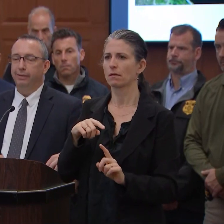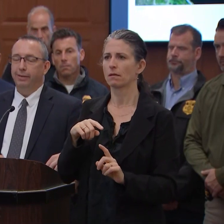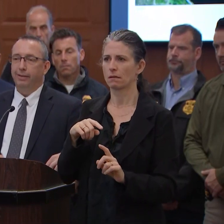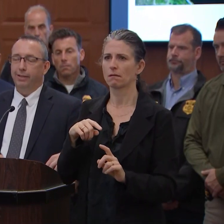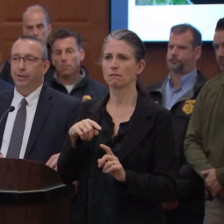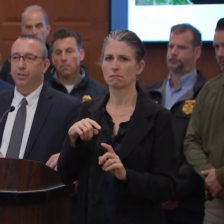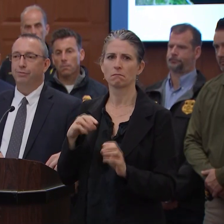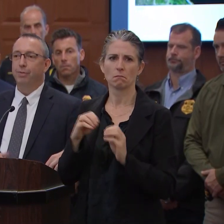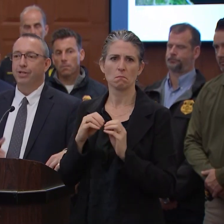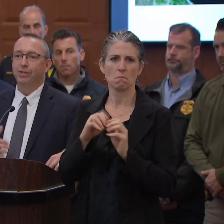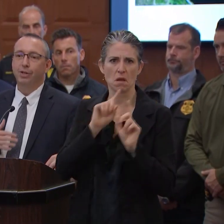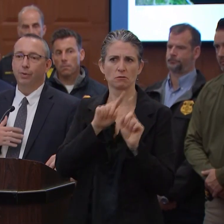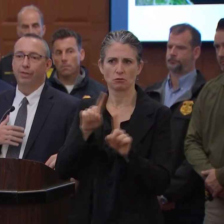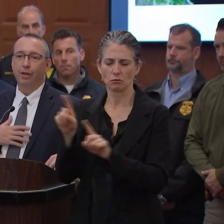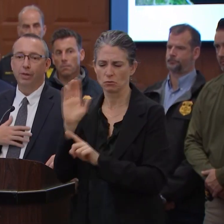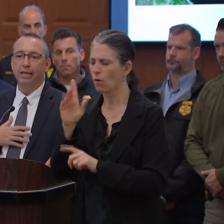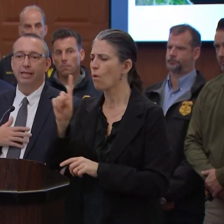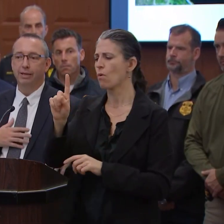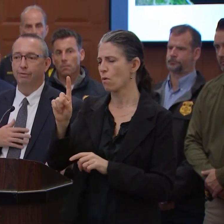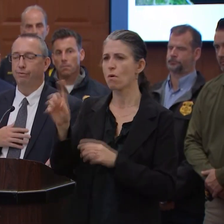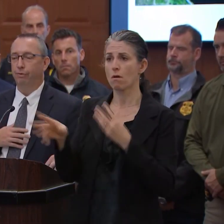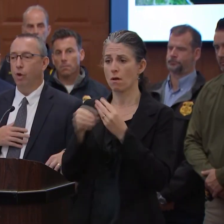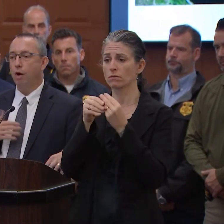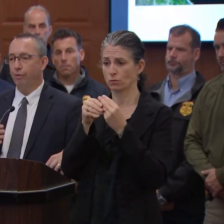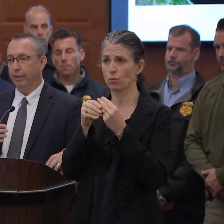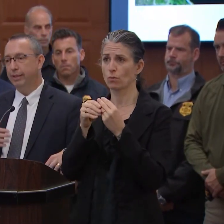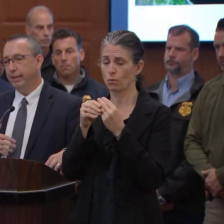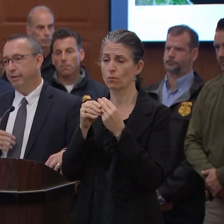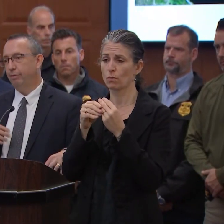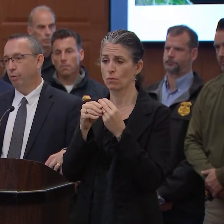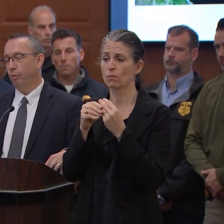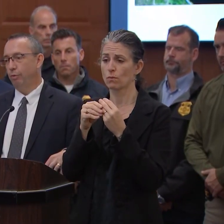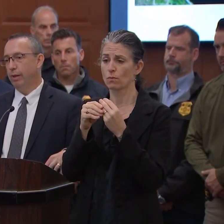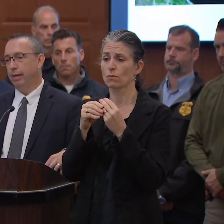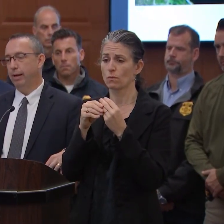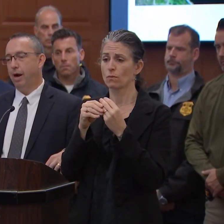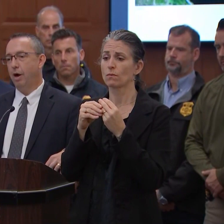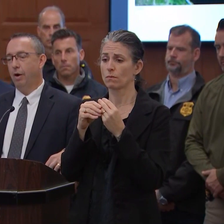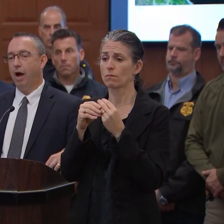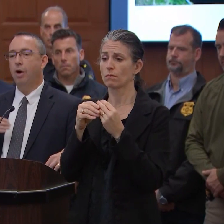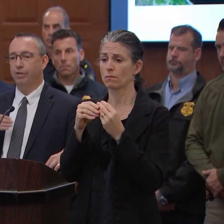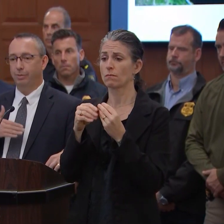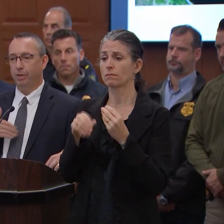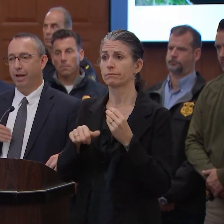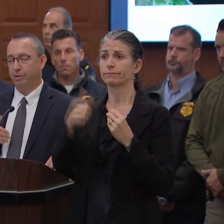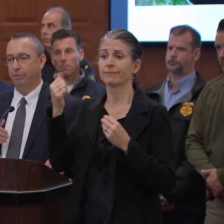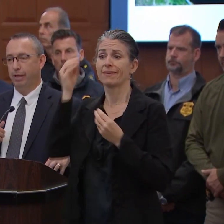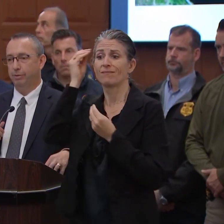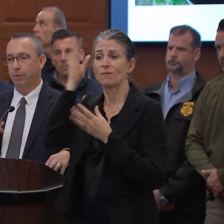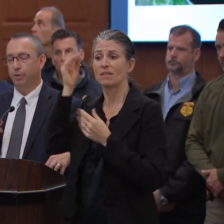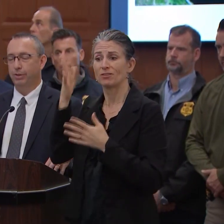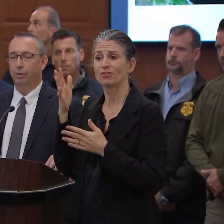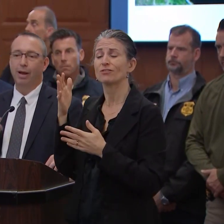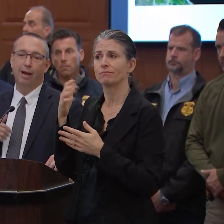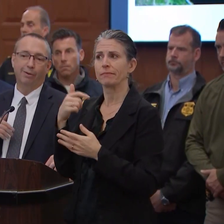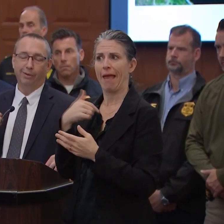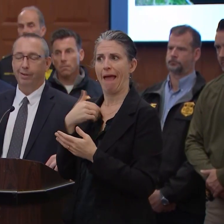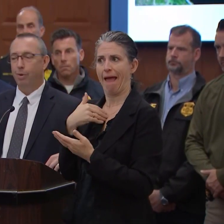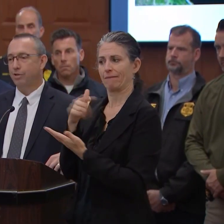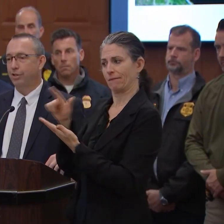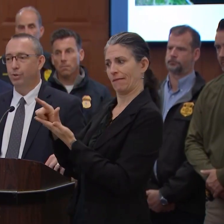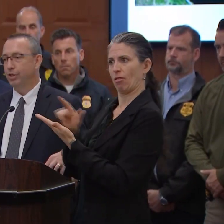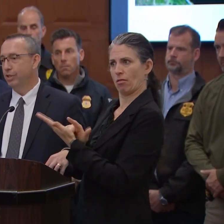that there's information that we think we can give lawfully and through our subject experts